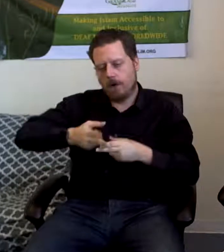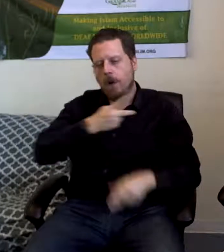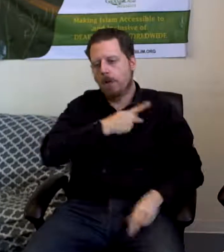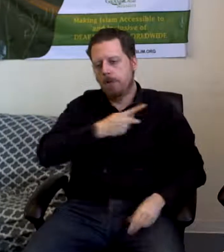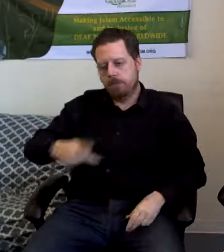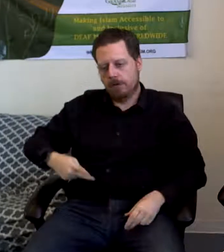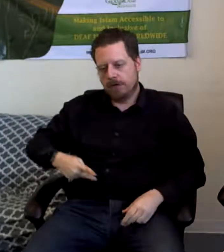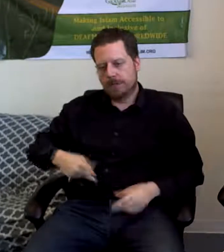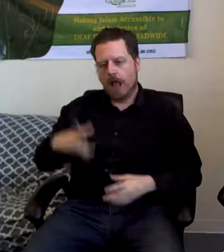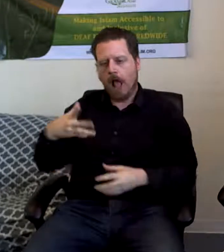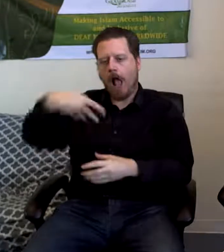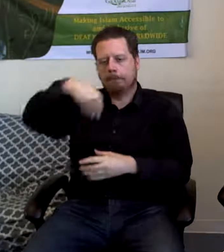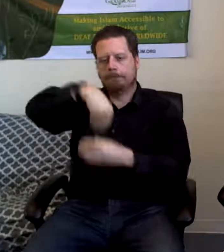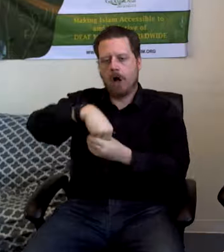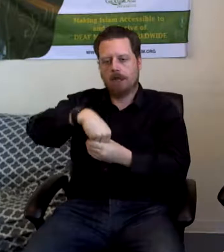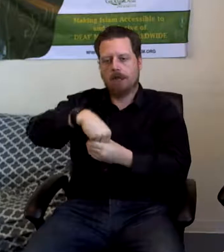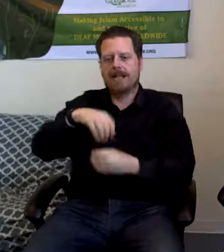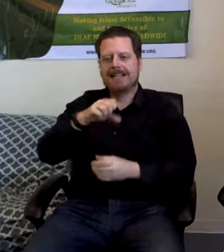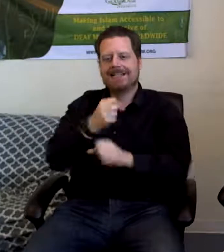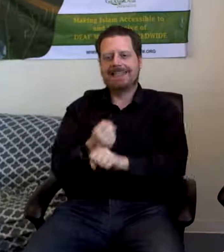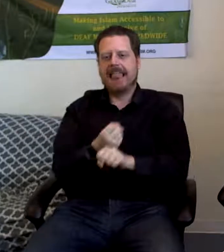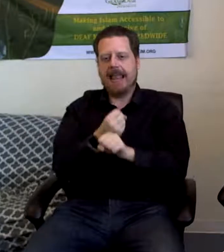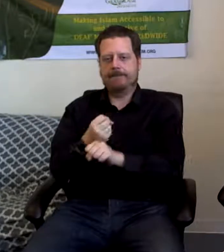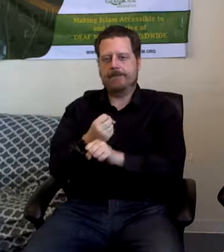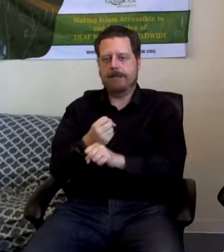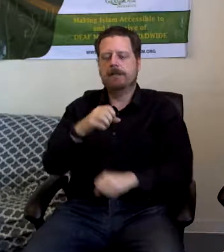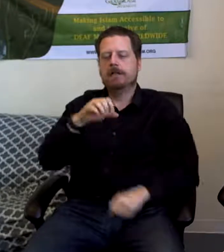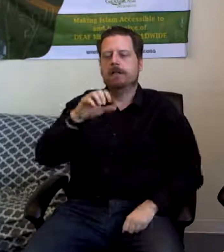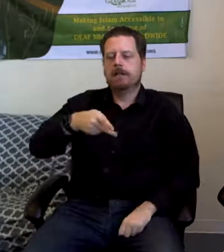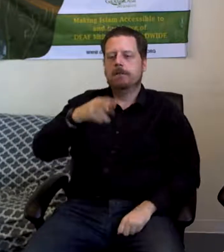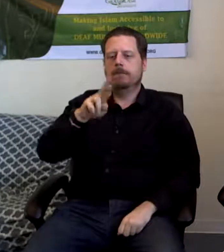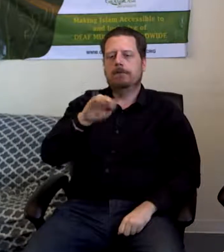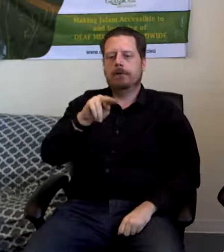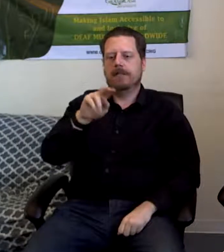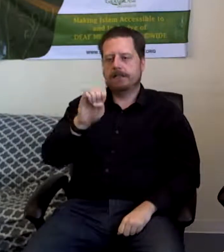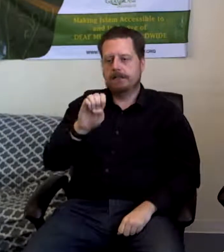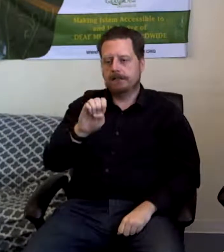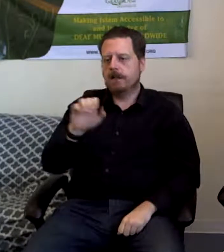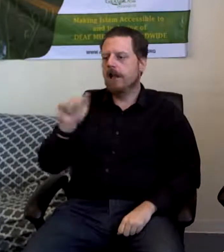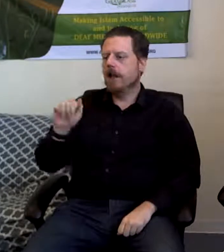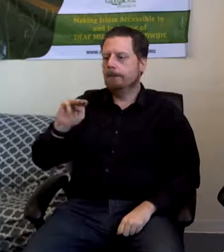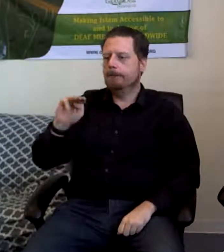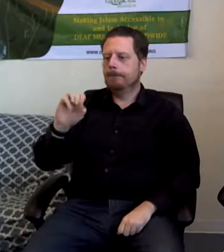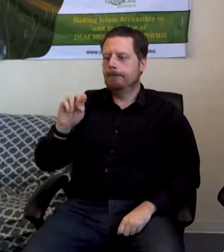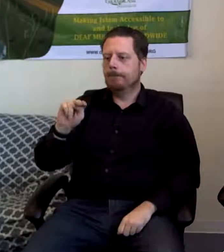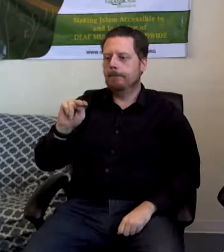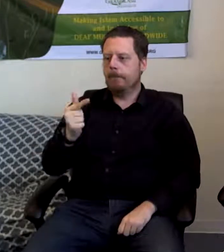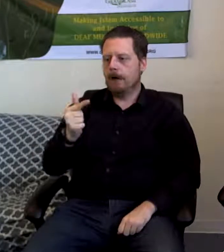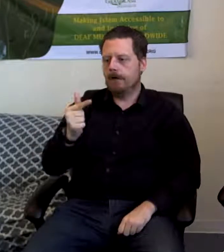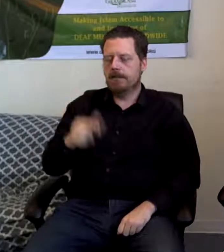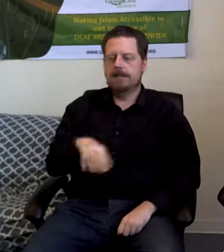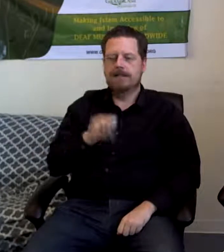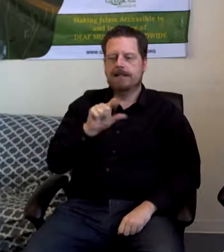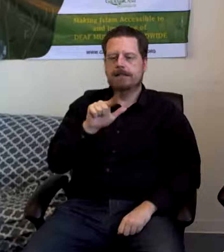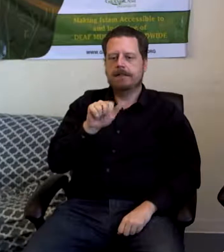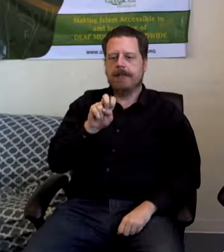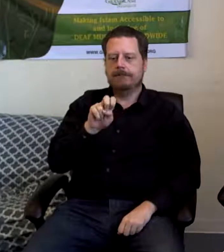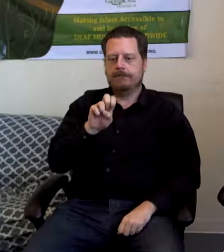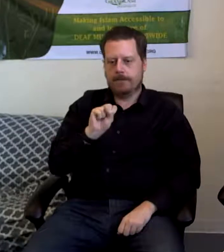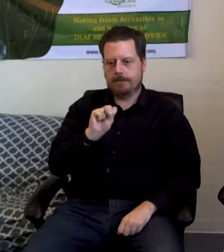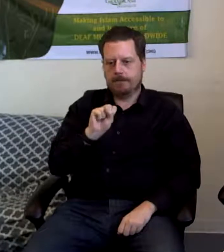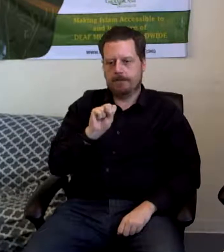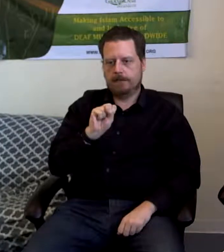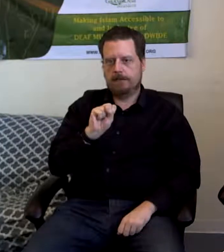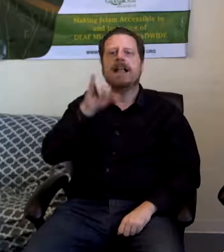Among Slaves. You could search it on the internet. And it gives you a story of